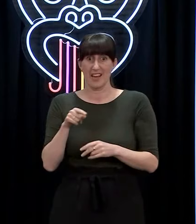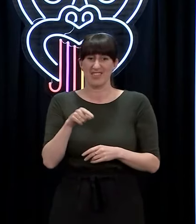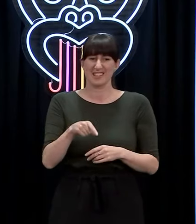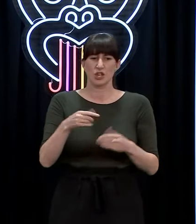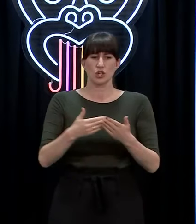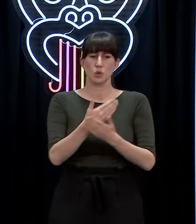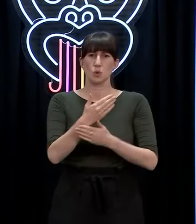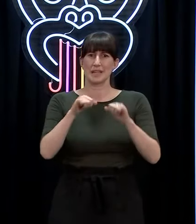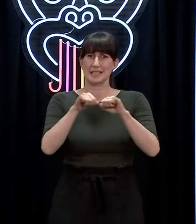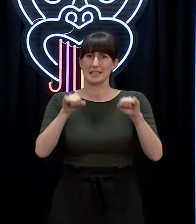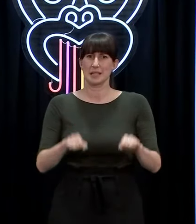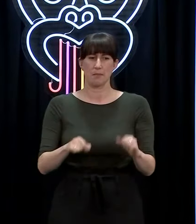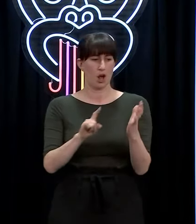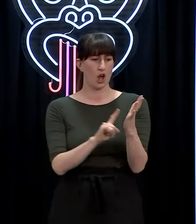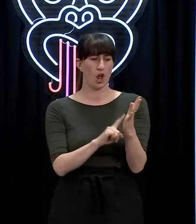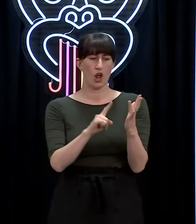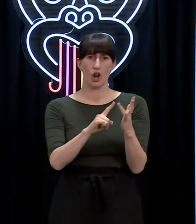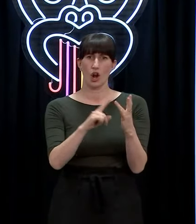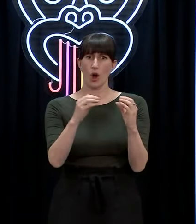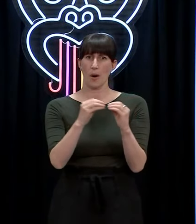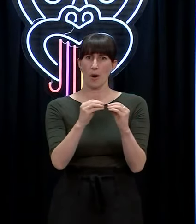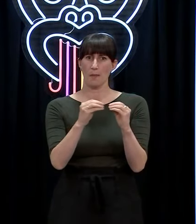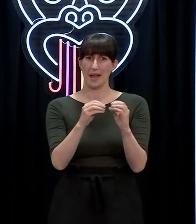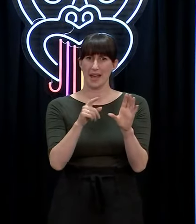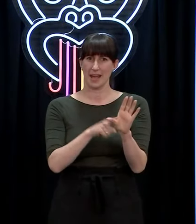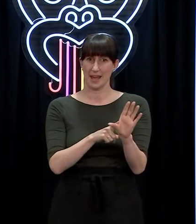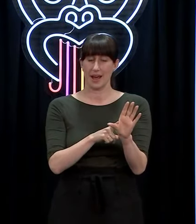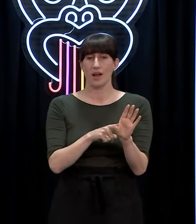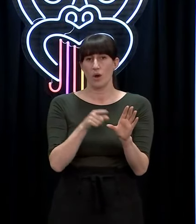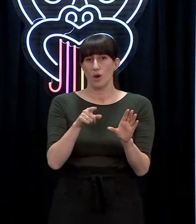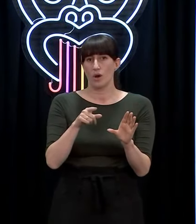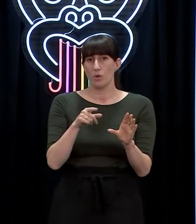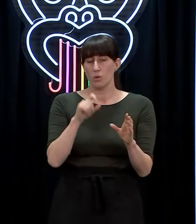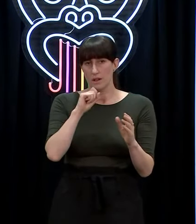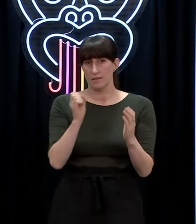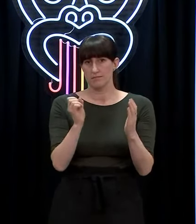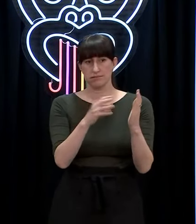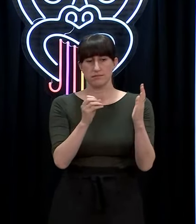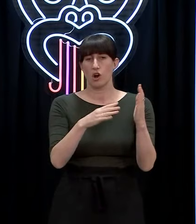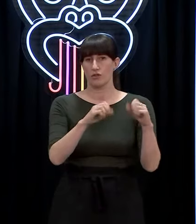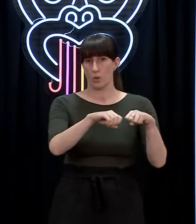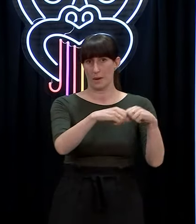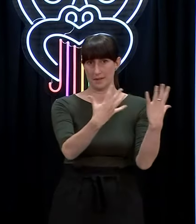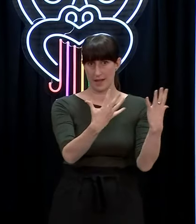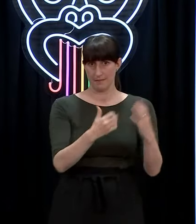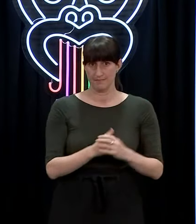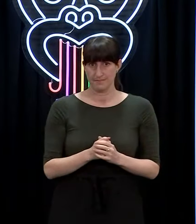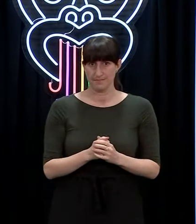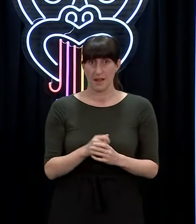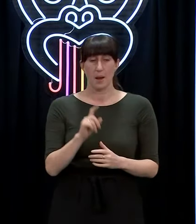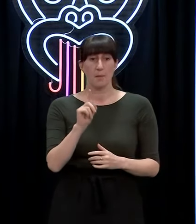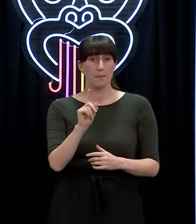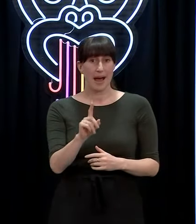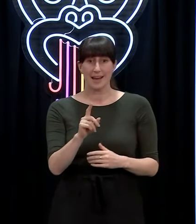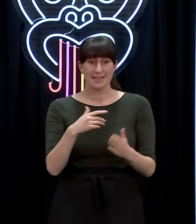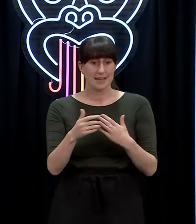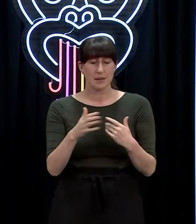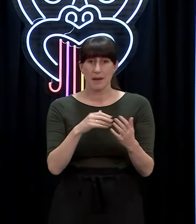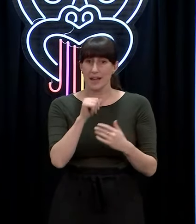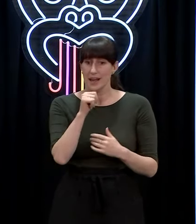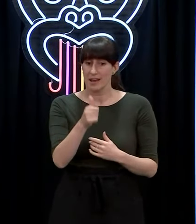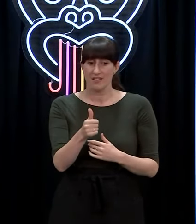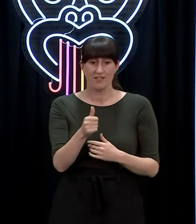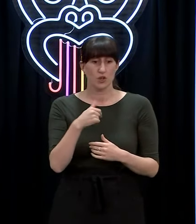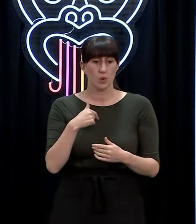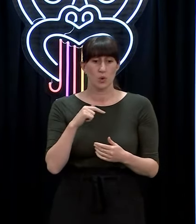work will be up on the MIQ website shortly. But I want to make a couple of quick points. It's not a first in, first served model. So if you join